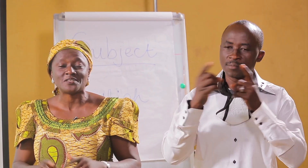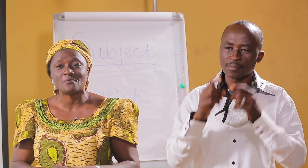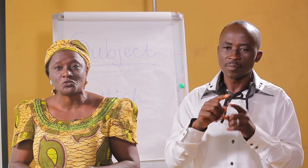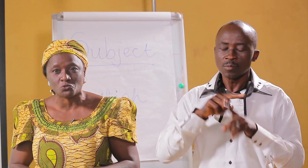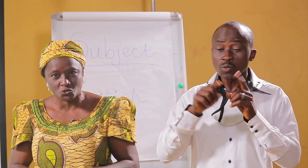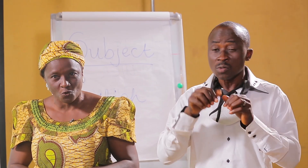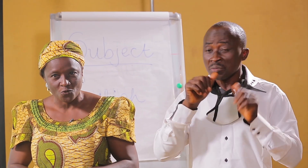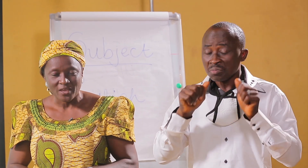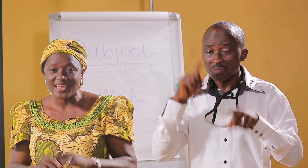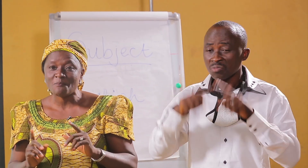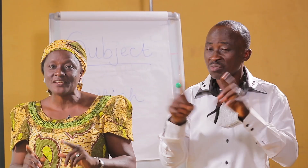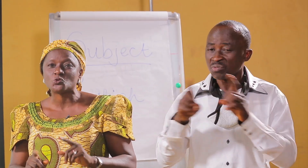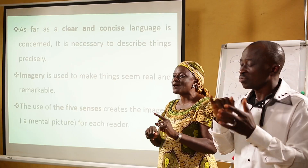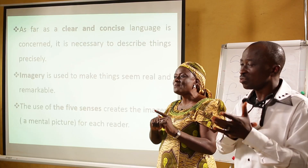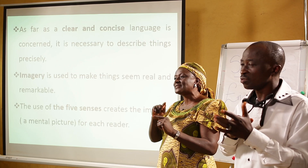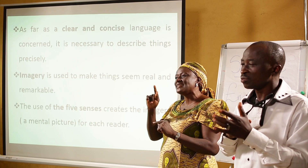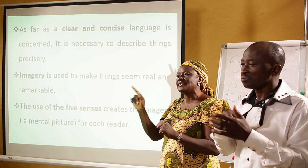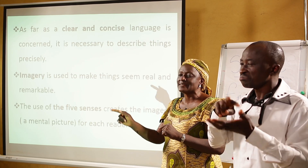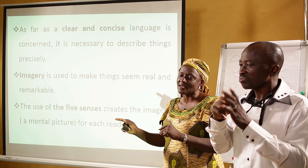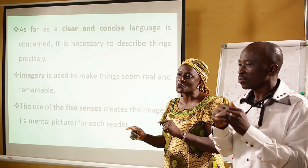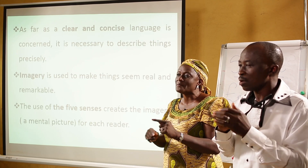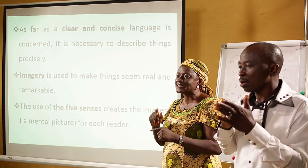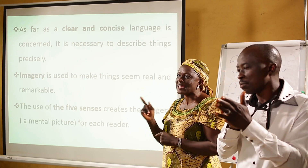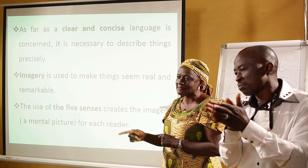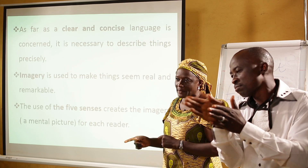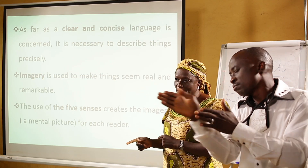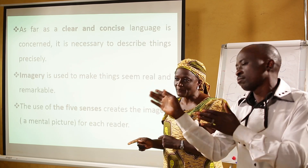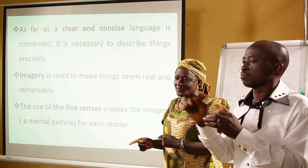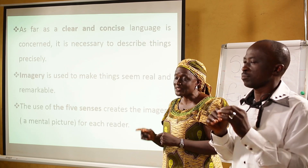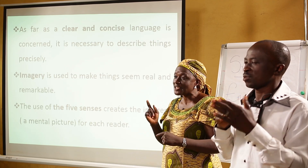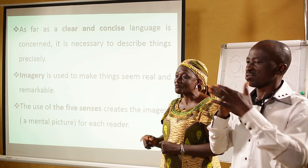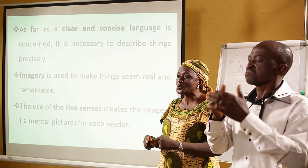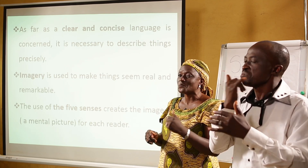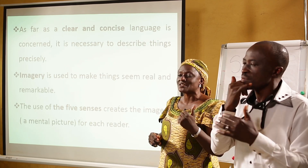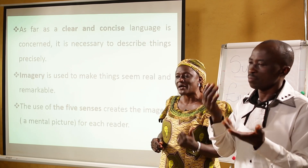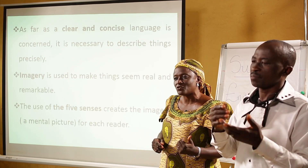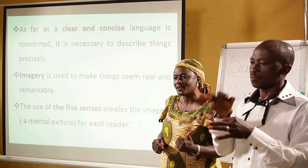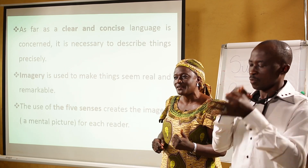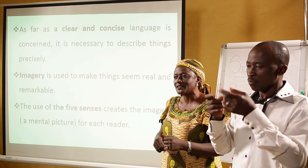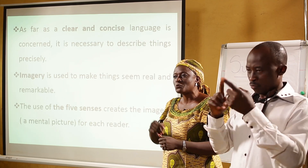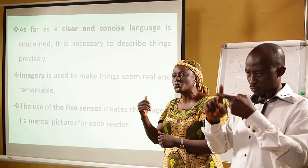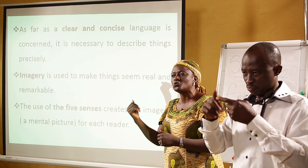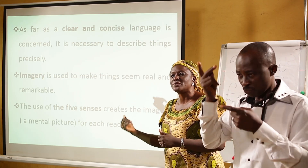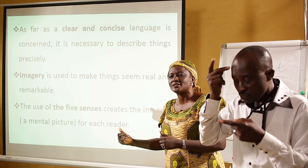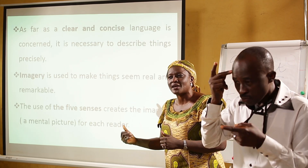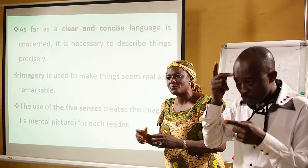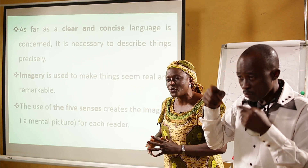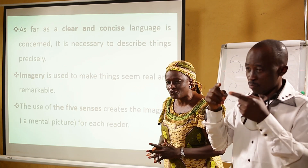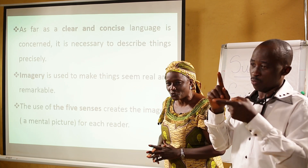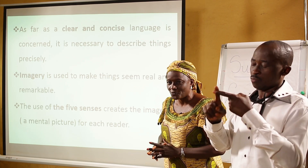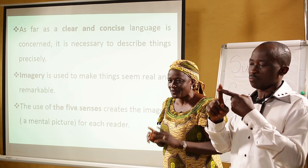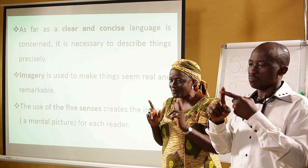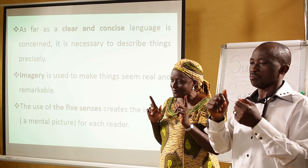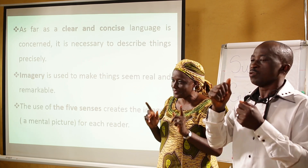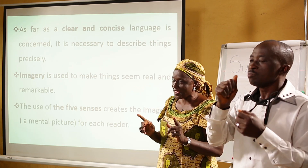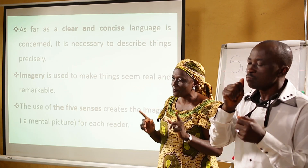when you are not able to do so, it means you are misleading them, you are misguiding them. Instead of going to Mr. Patrick, they will go to Mr.